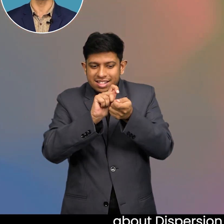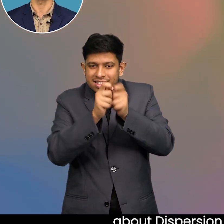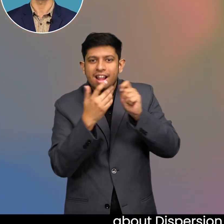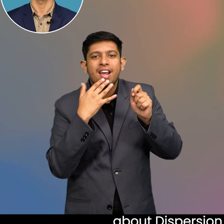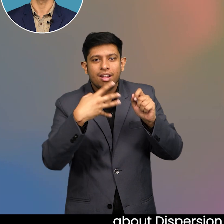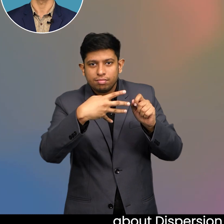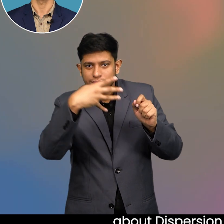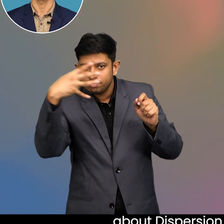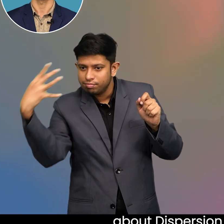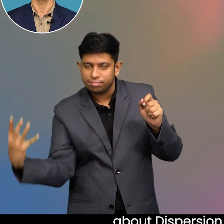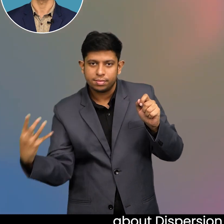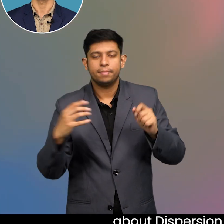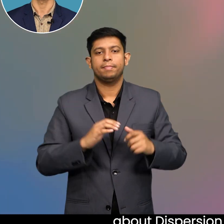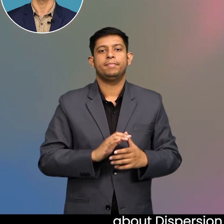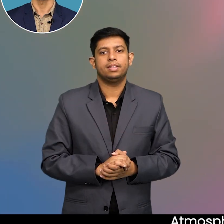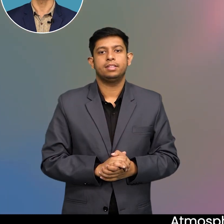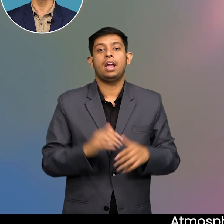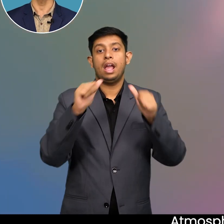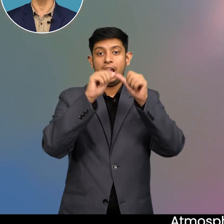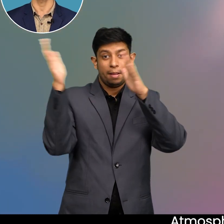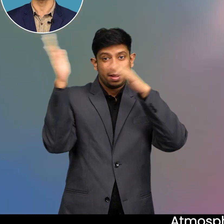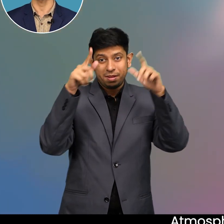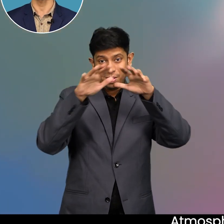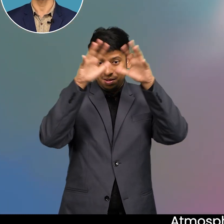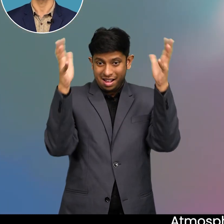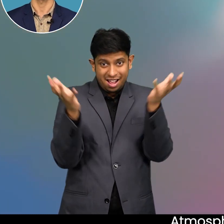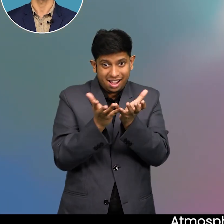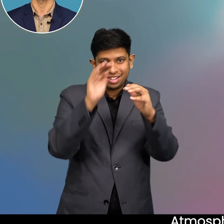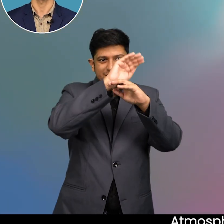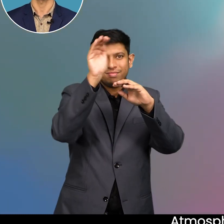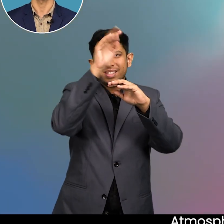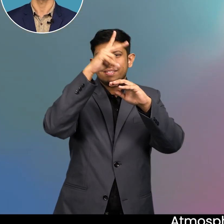by a prism, atmospheric refraction,